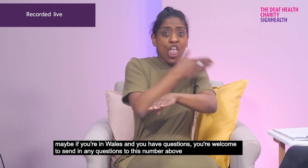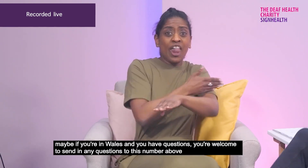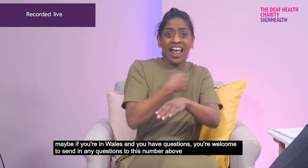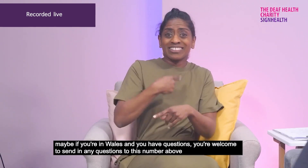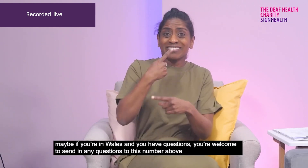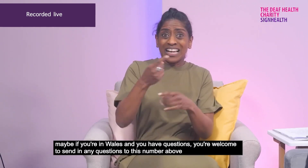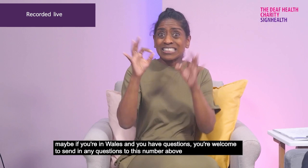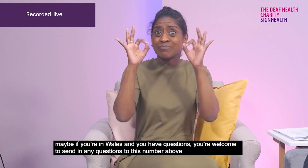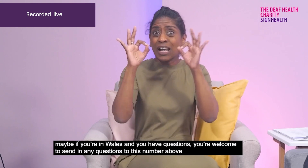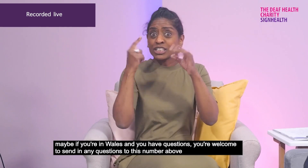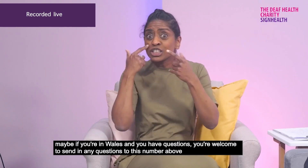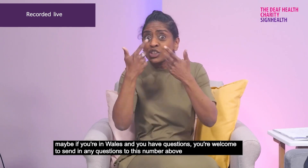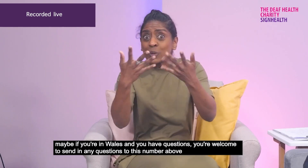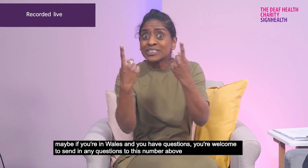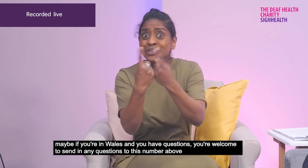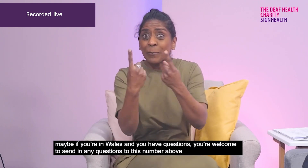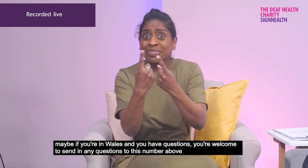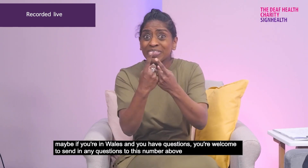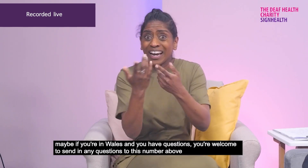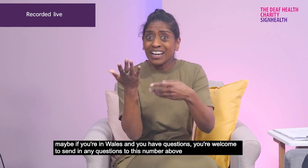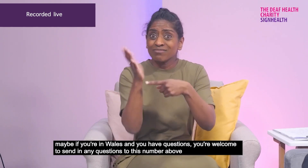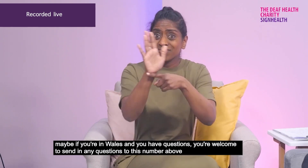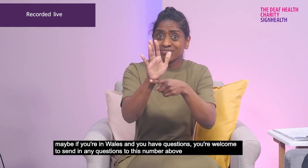So before we move on to the Q&A,